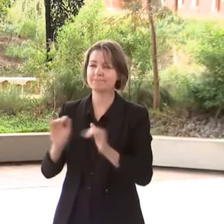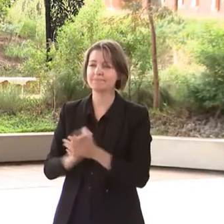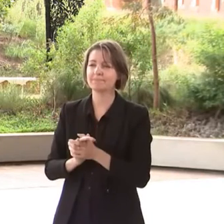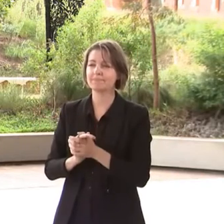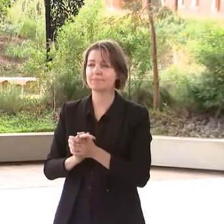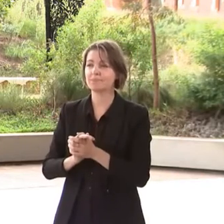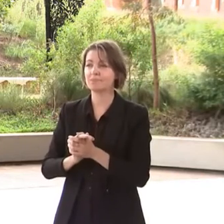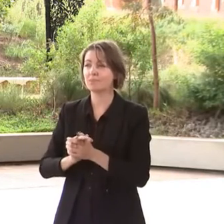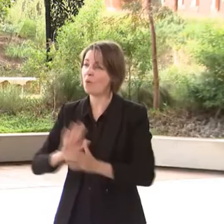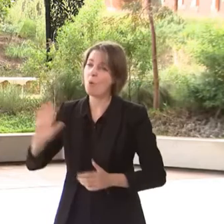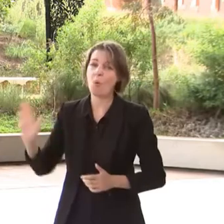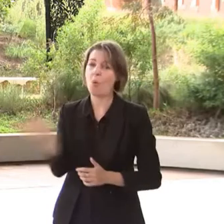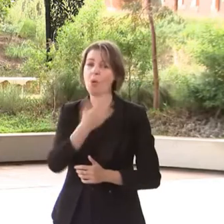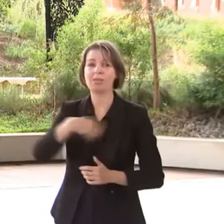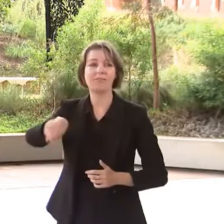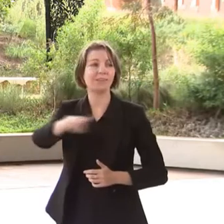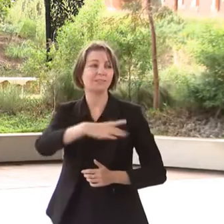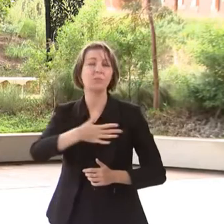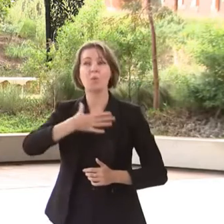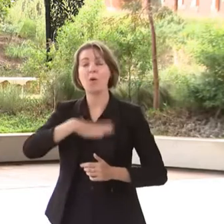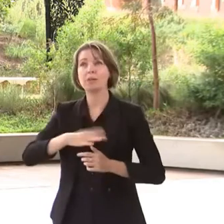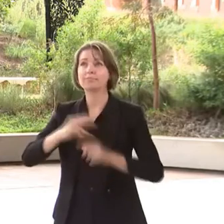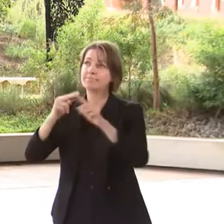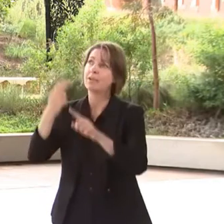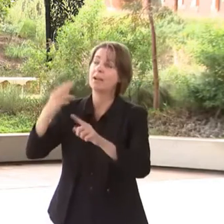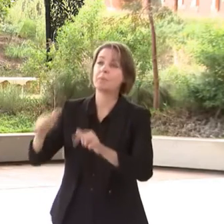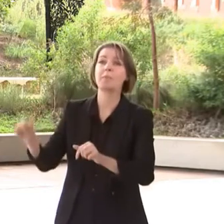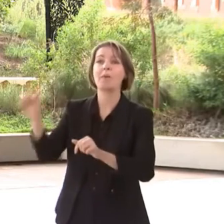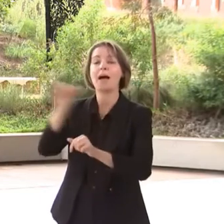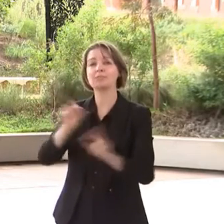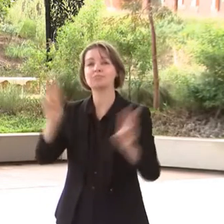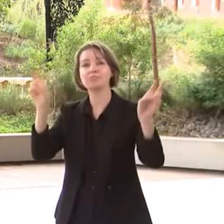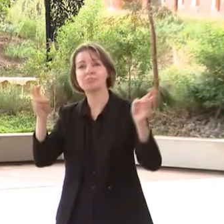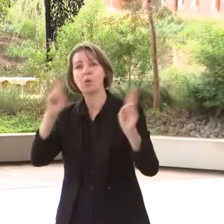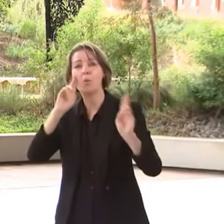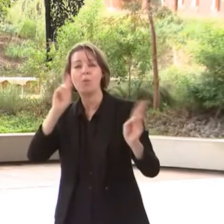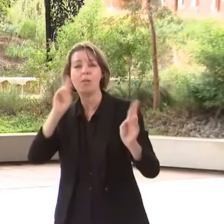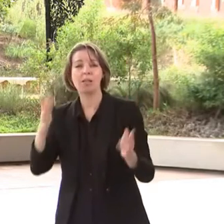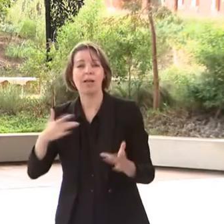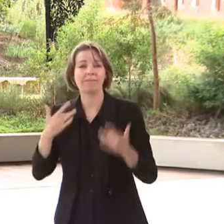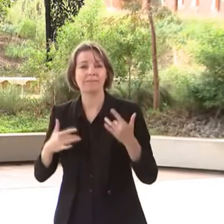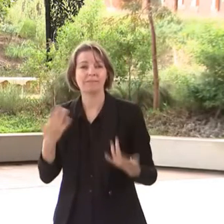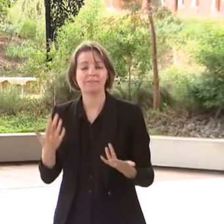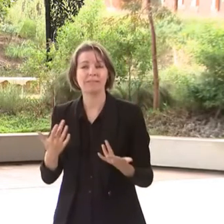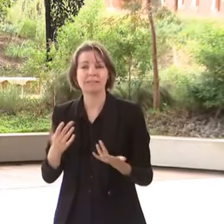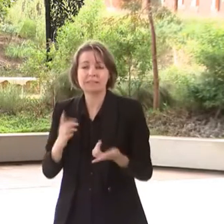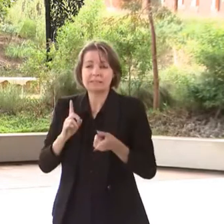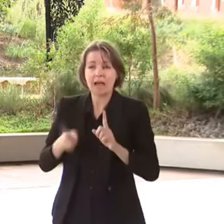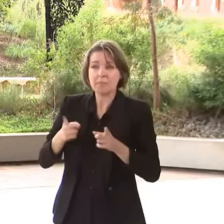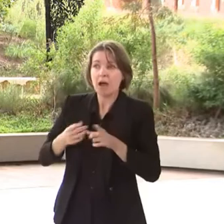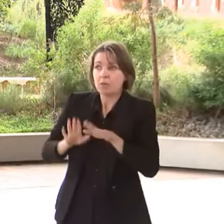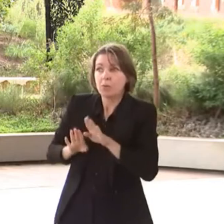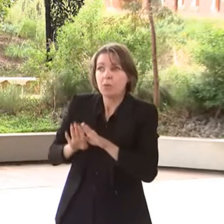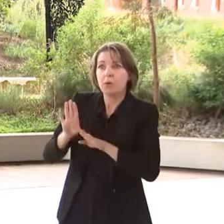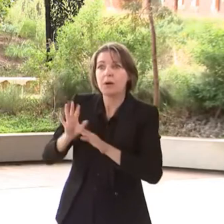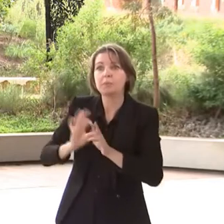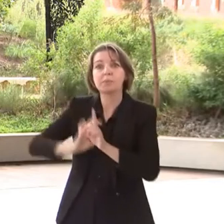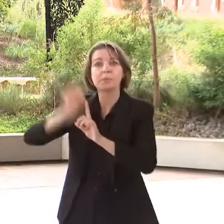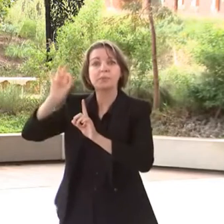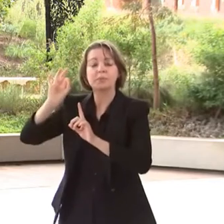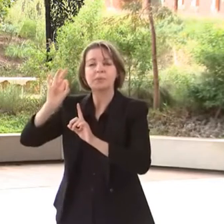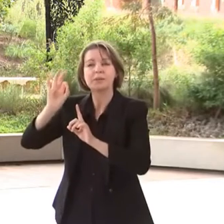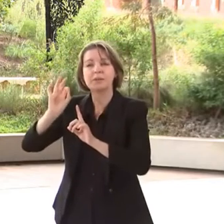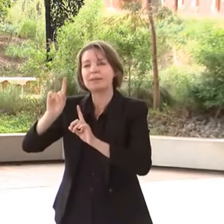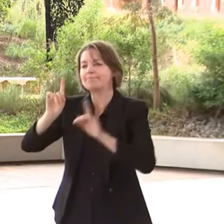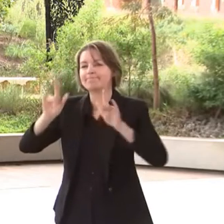get back to the life that we love. We've seen glimmers of it over the last 2 years, and I know that we are going to get there. And getting